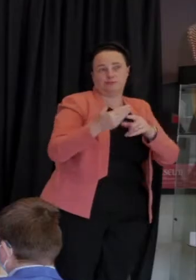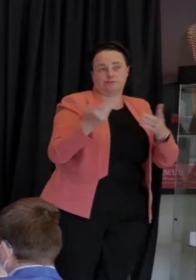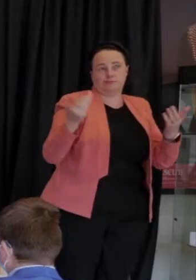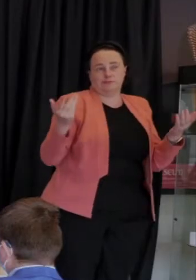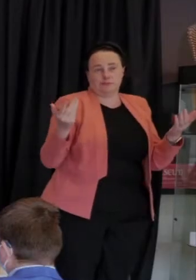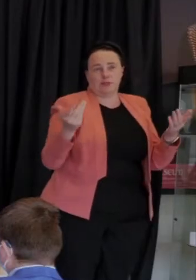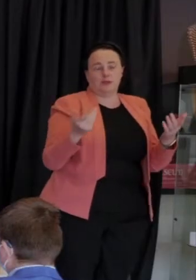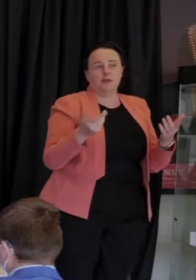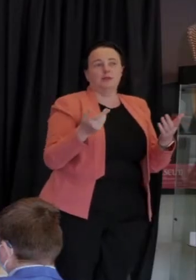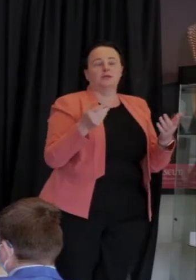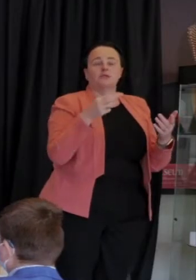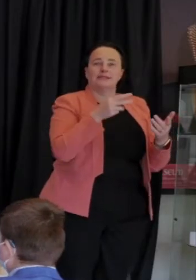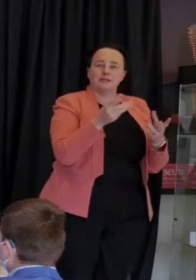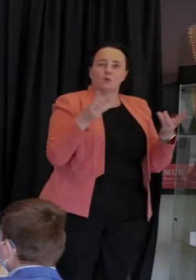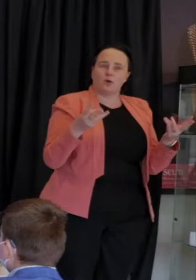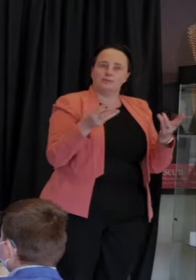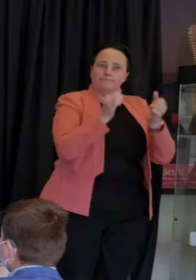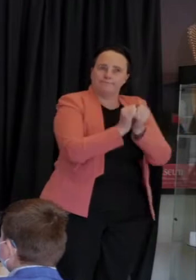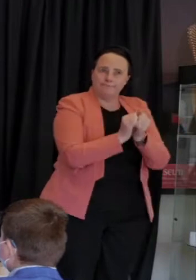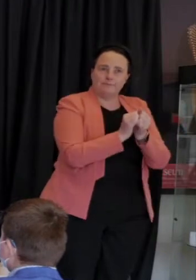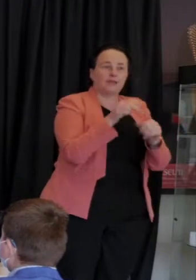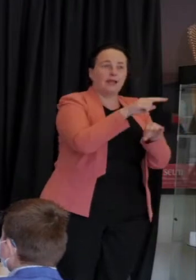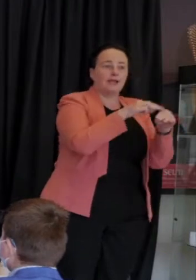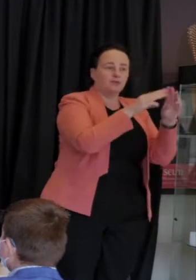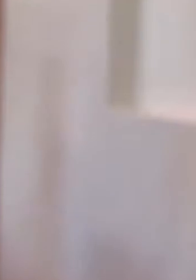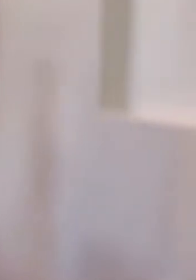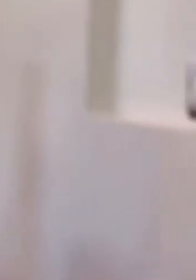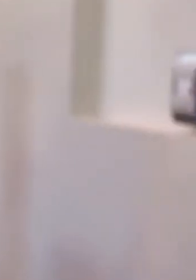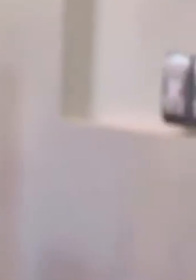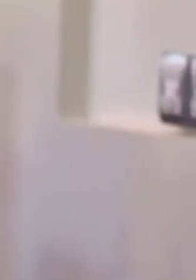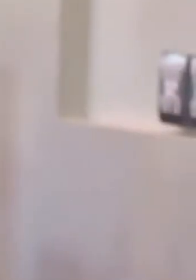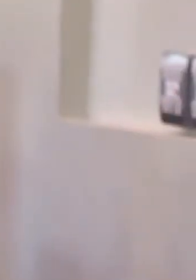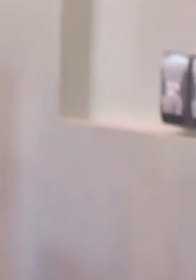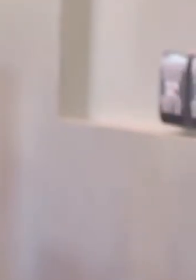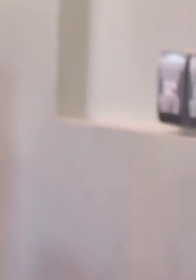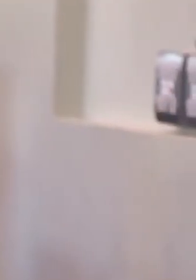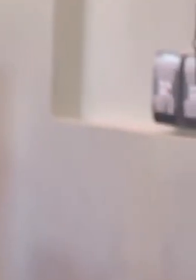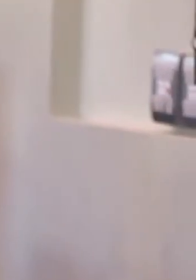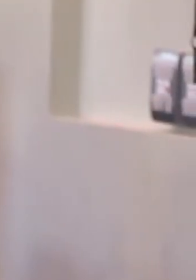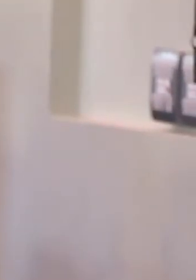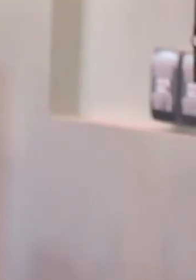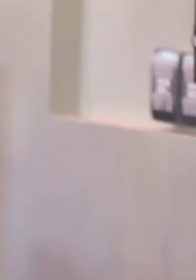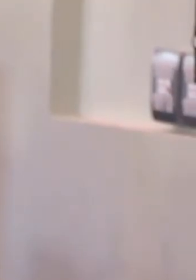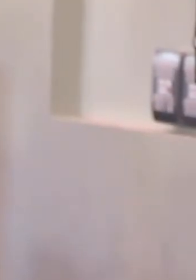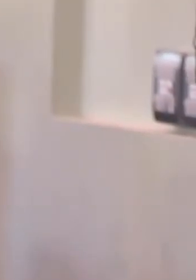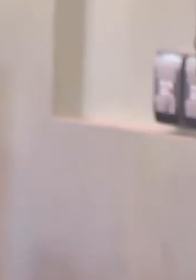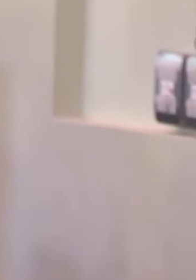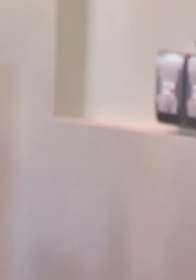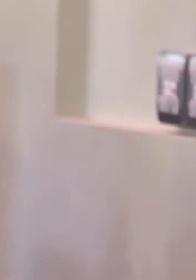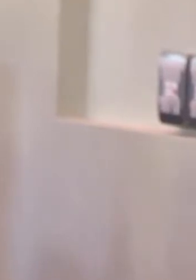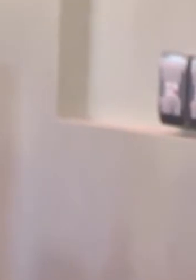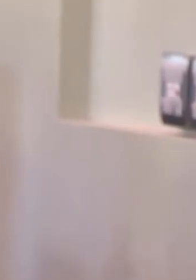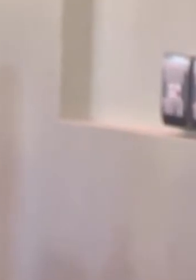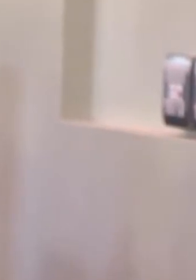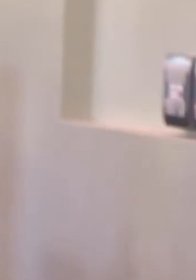just impressed by this collaborative partnership between the National Museum of Ireland and Stoneybatter Youth Services. I think it's a really important partnership.